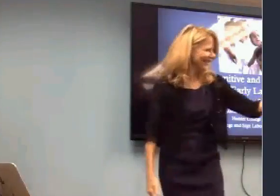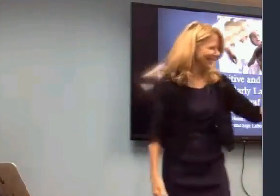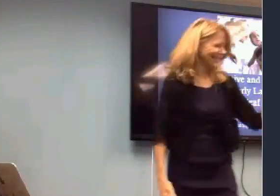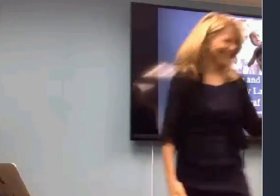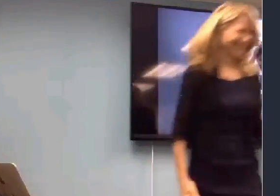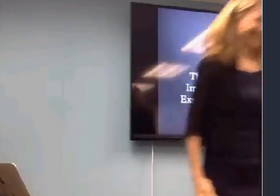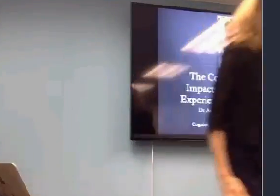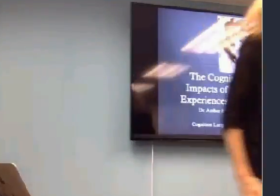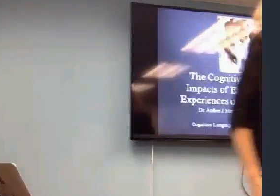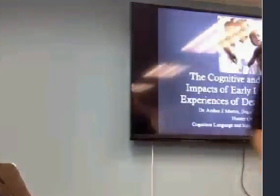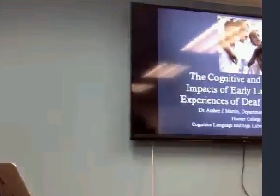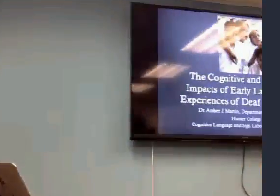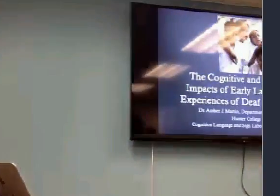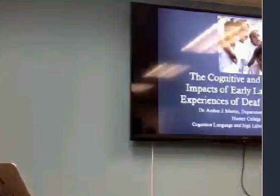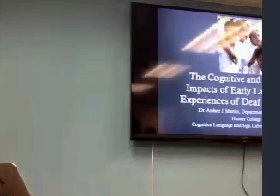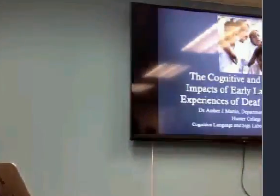Thank you.